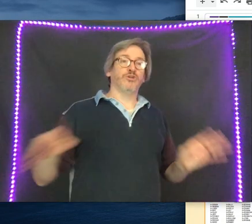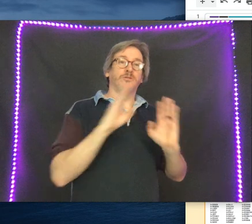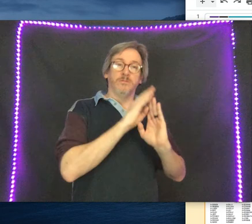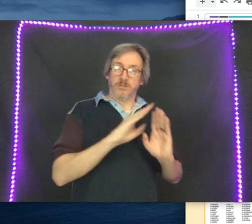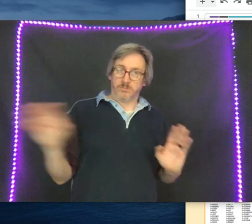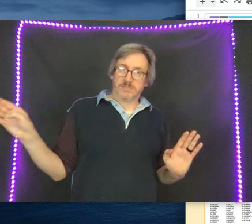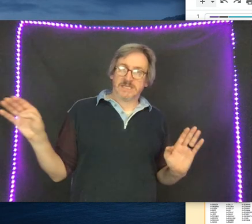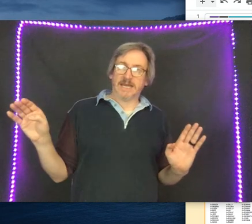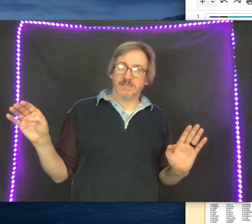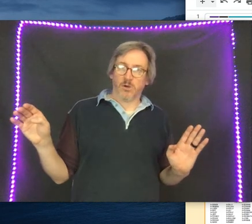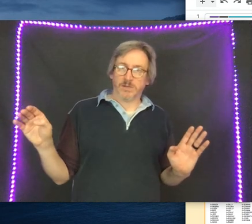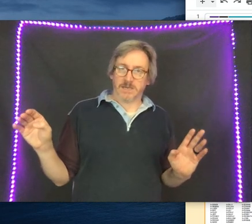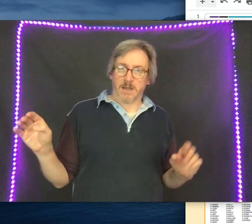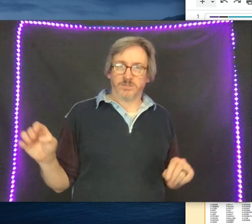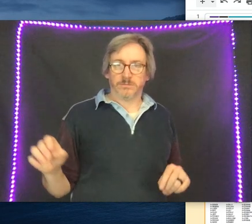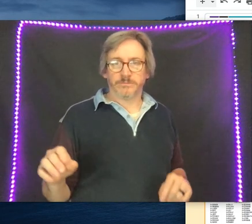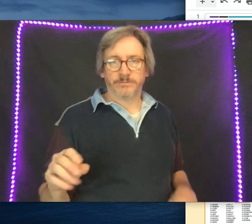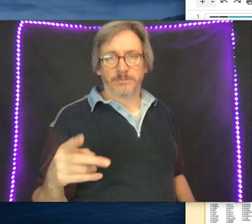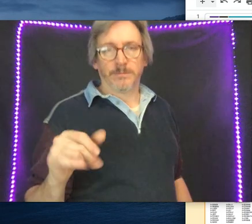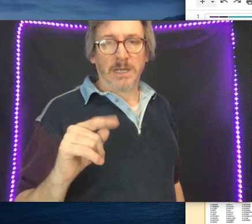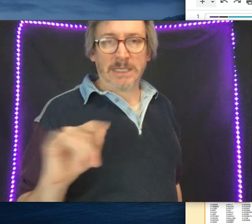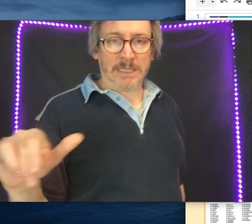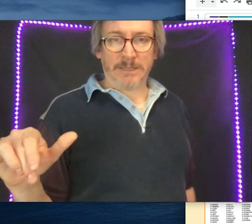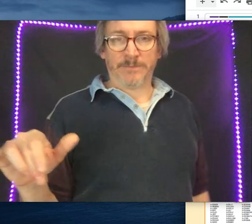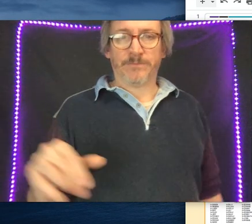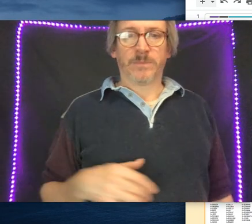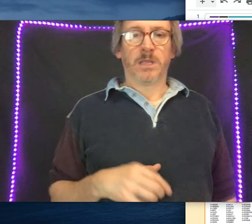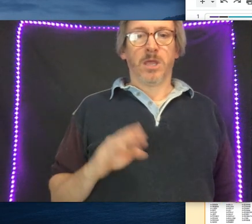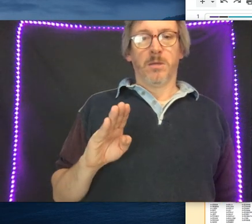a word, sliding is always an option.